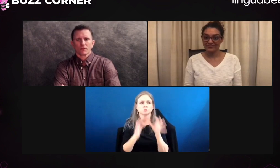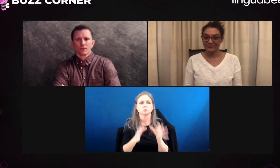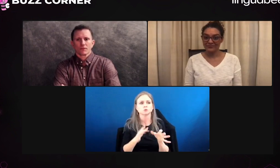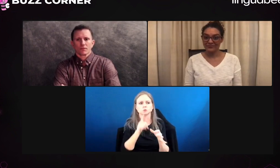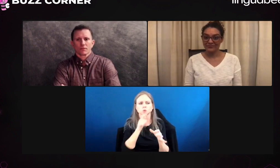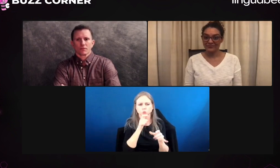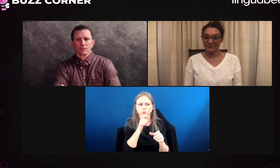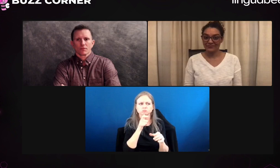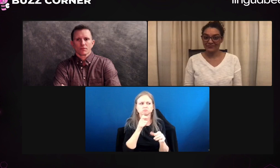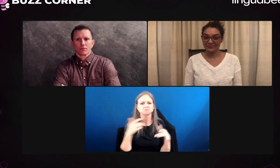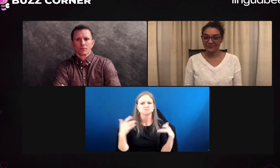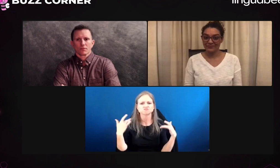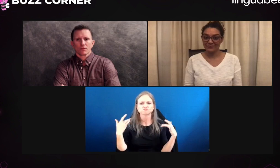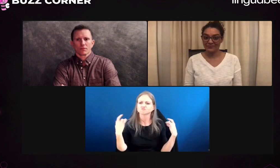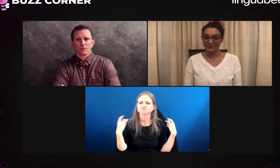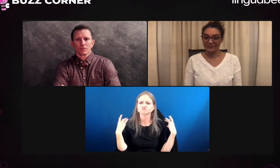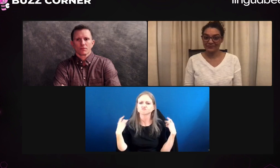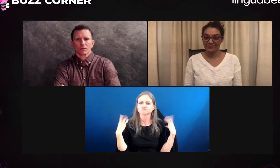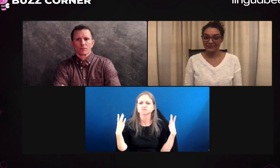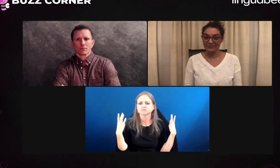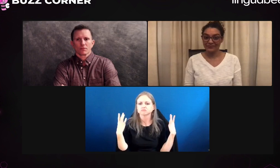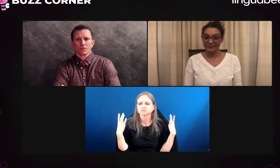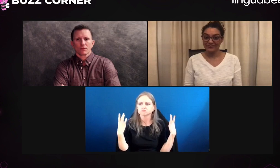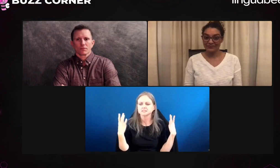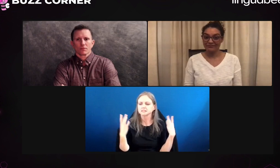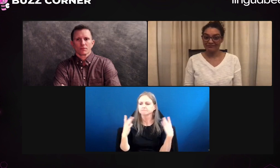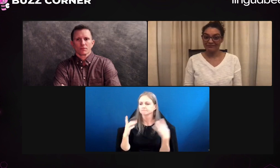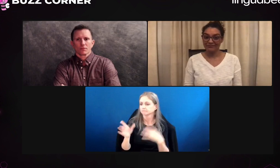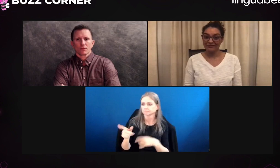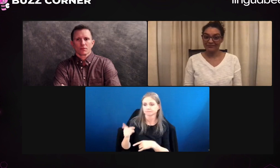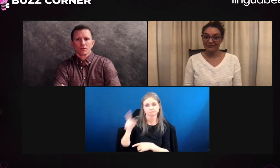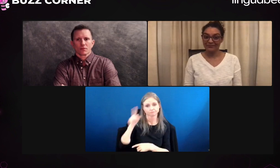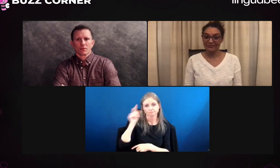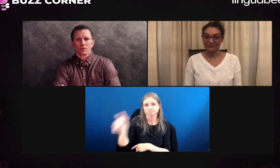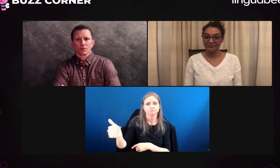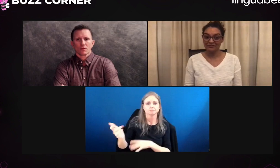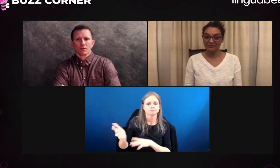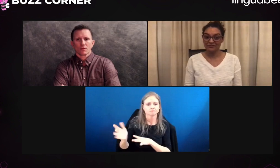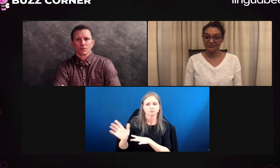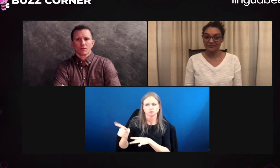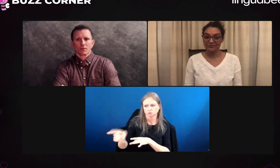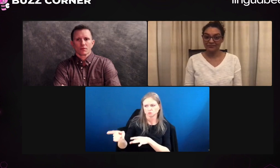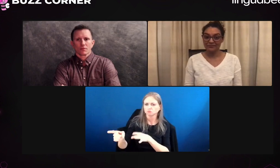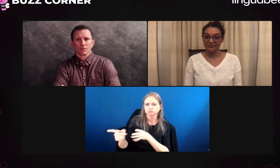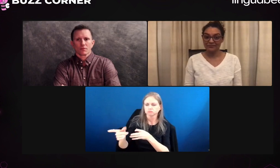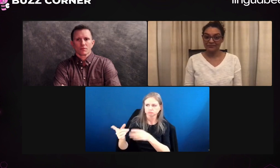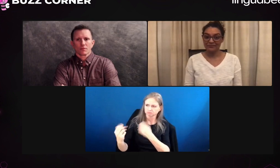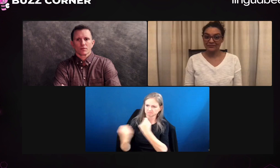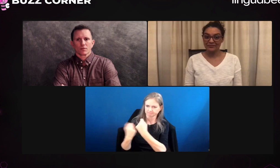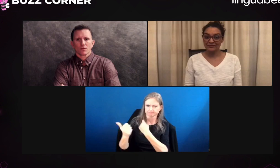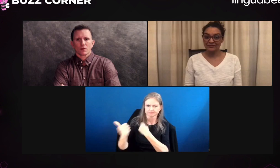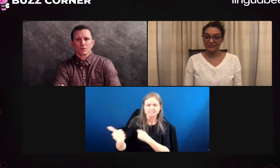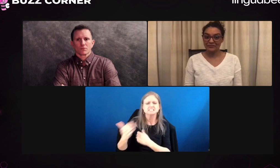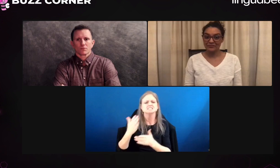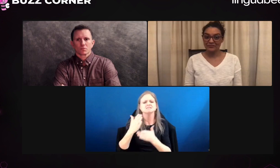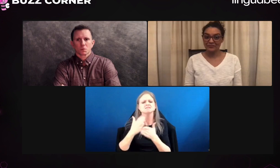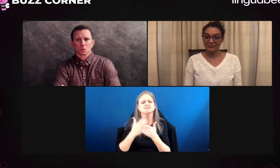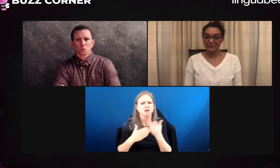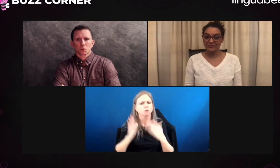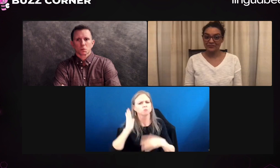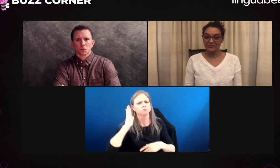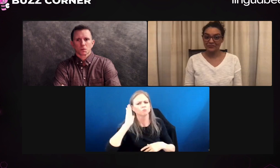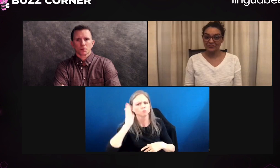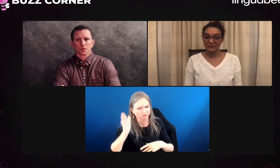of monitoring taking place. You know, we do have interpreters who really abdicate responsibility,